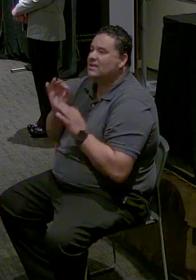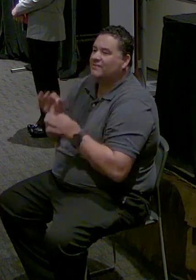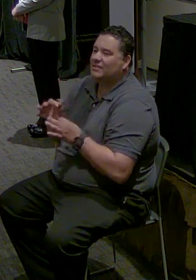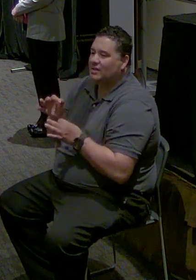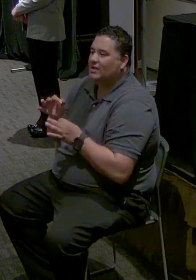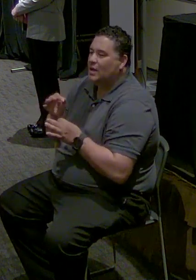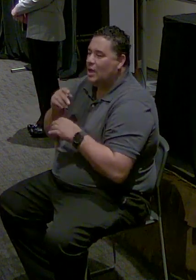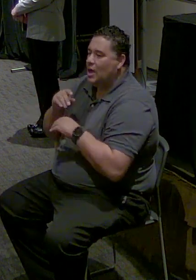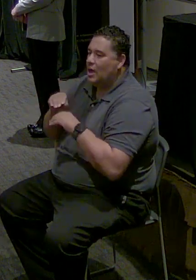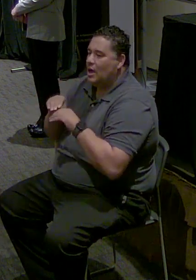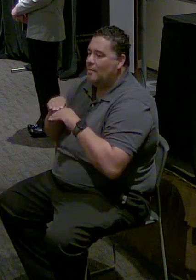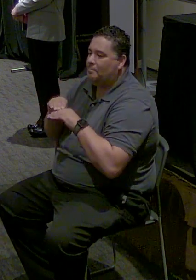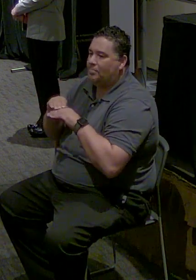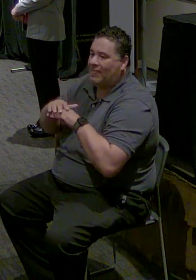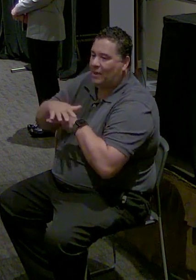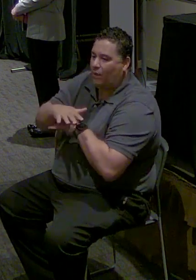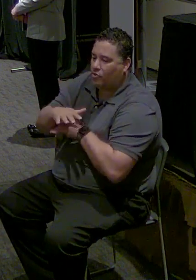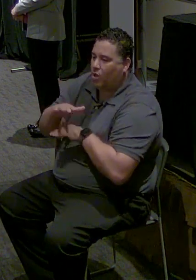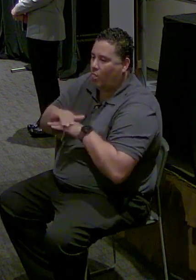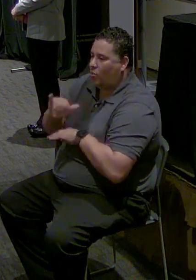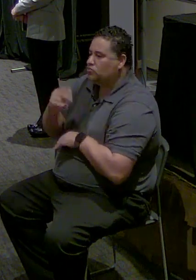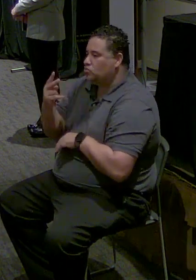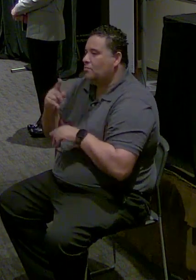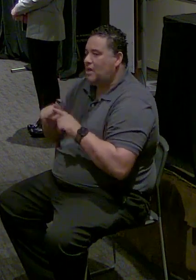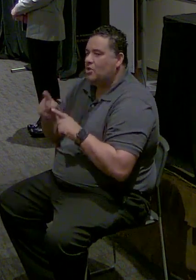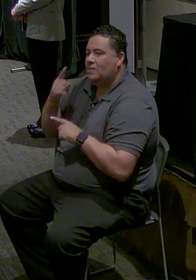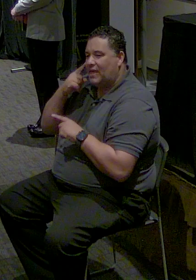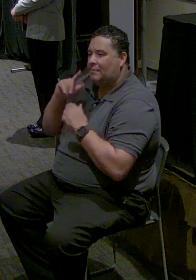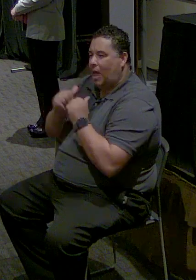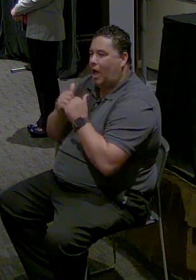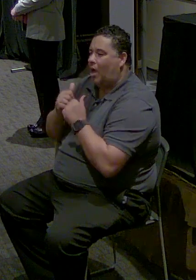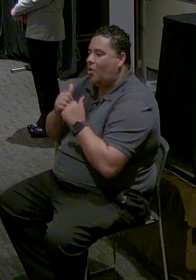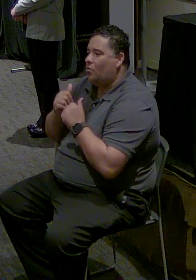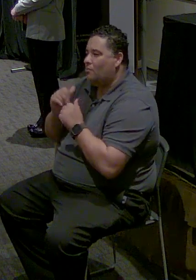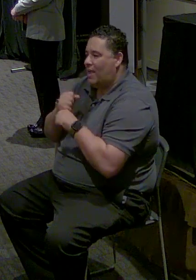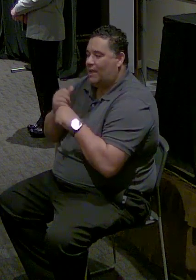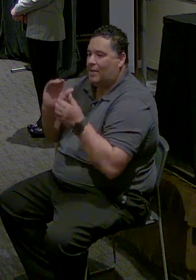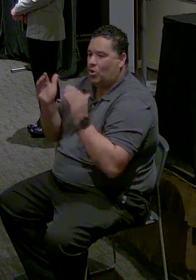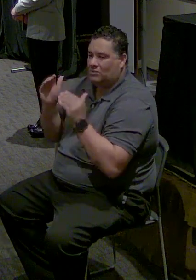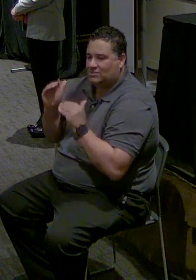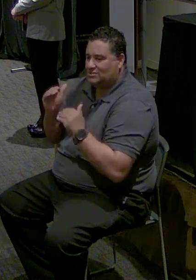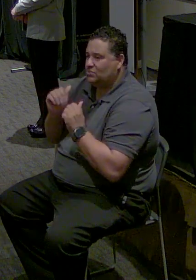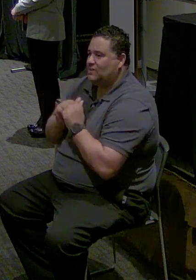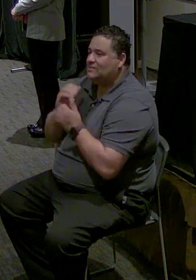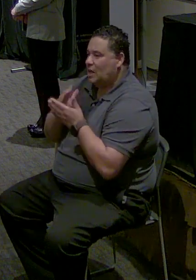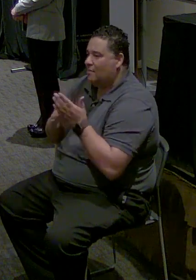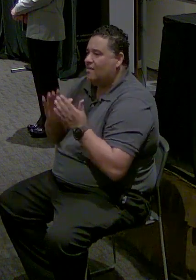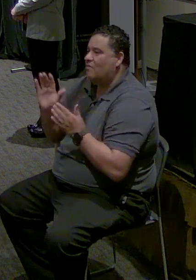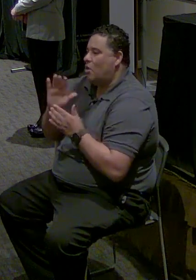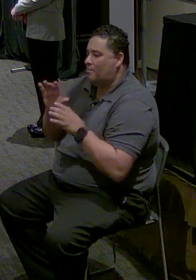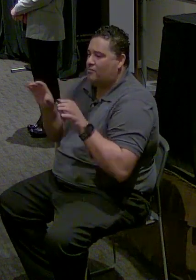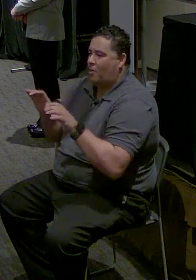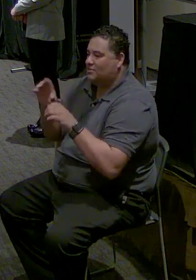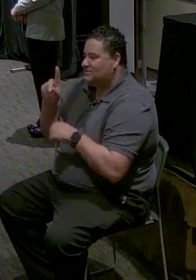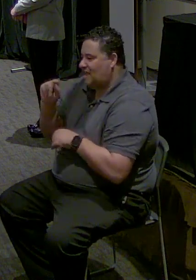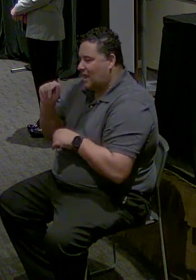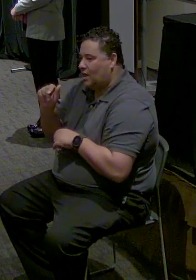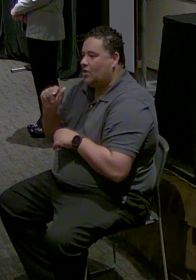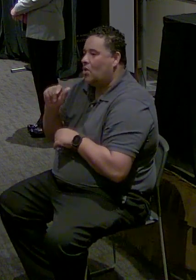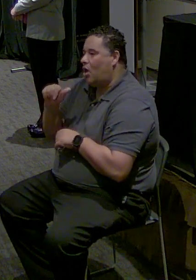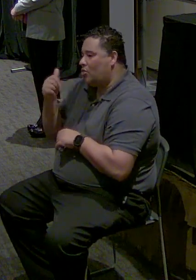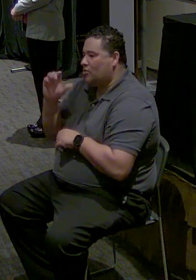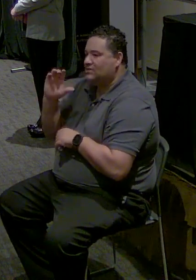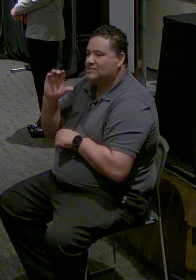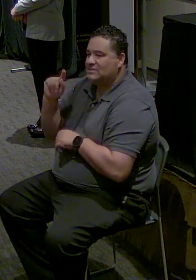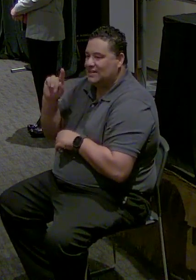bleed over on those two, but when you start thinking about how you would make comparisons with some of your performance data or other CTE